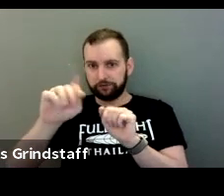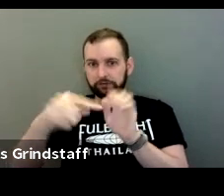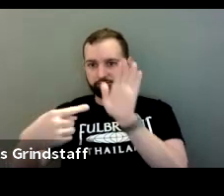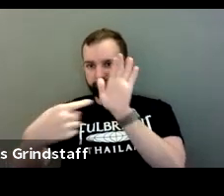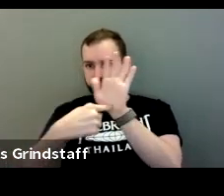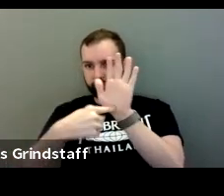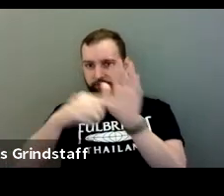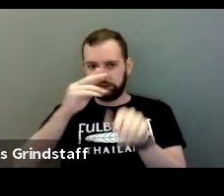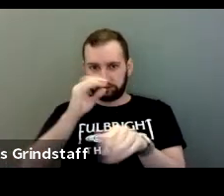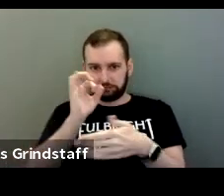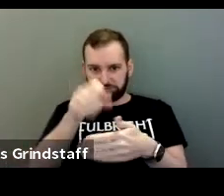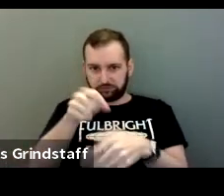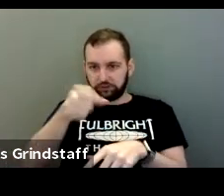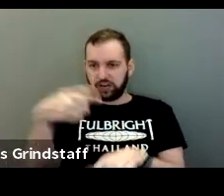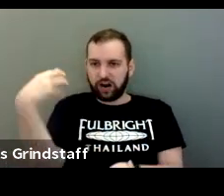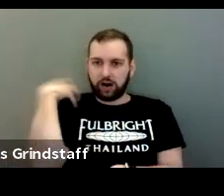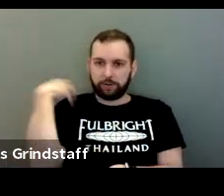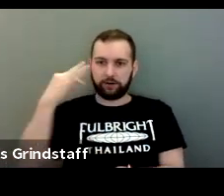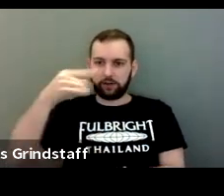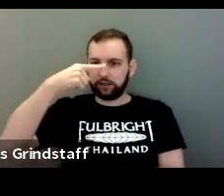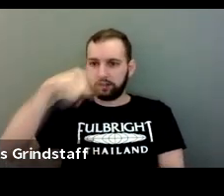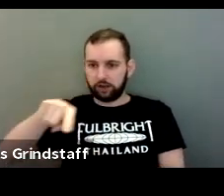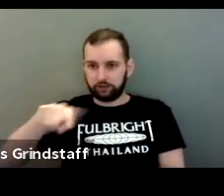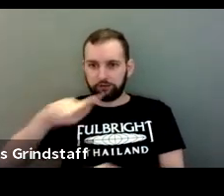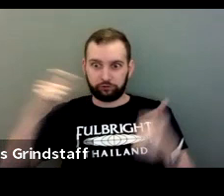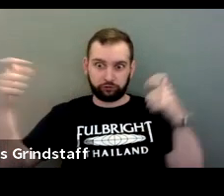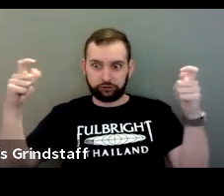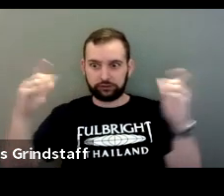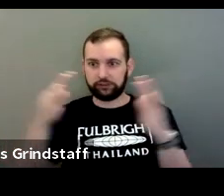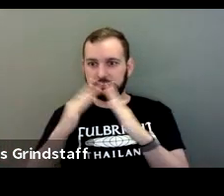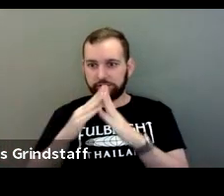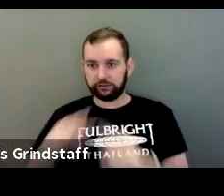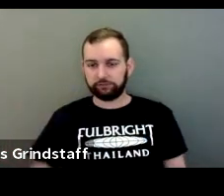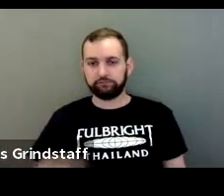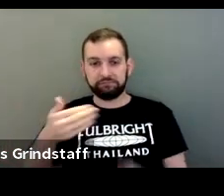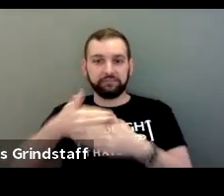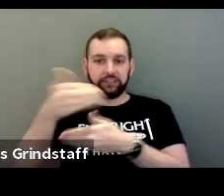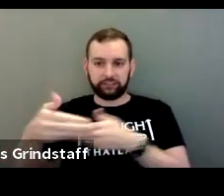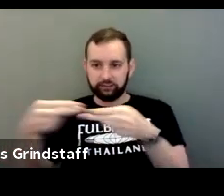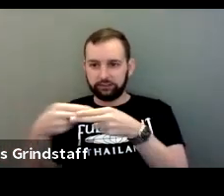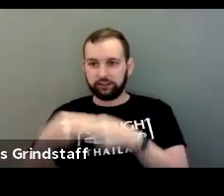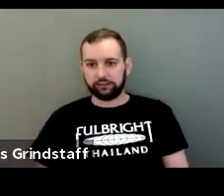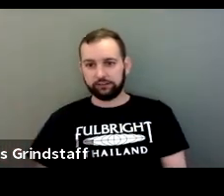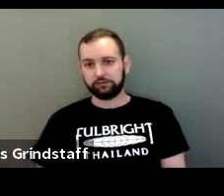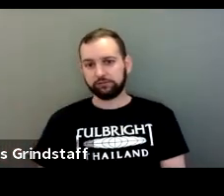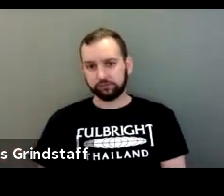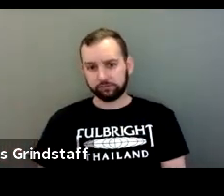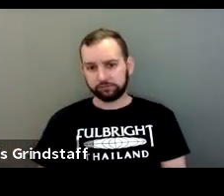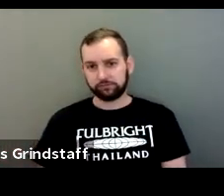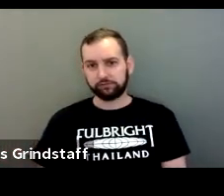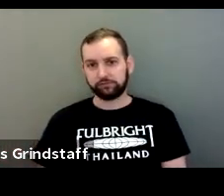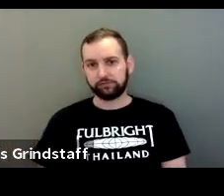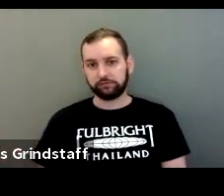was housed in Bangkok. And that's the capital of Thailand. It's a very large